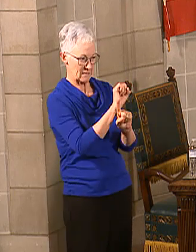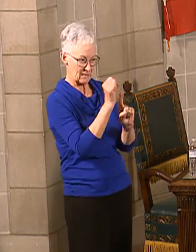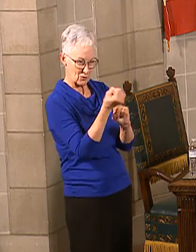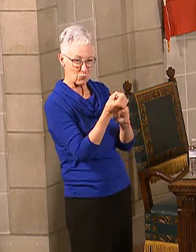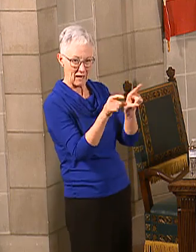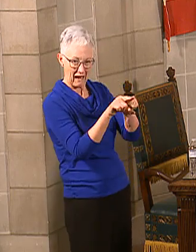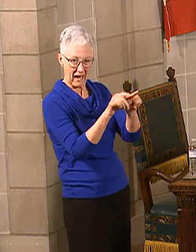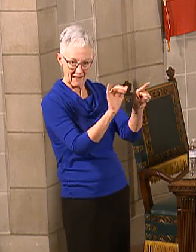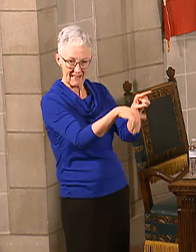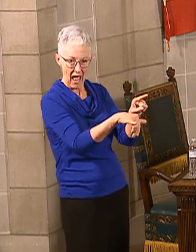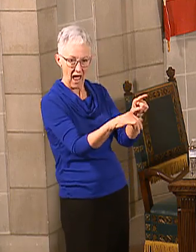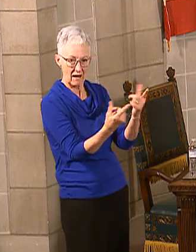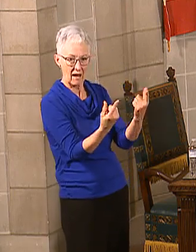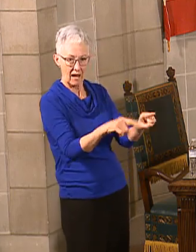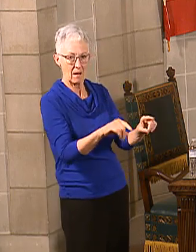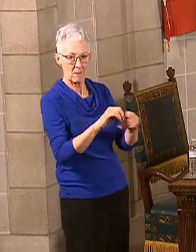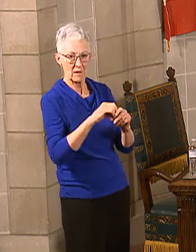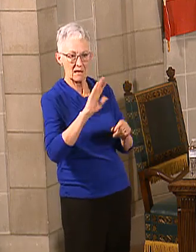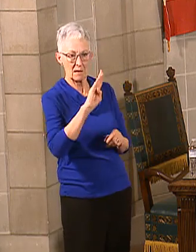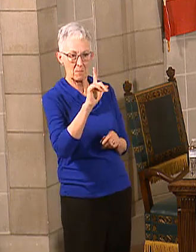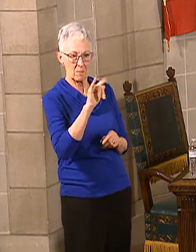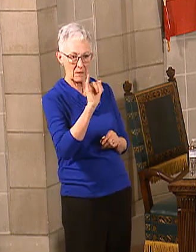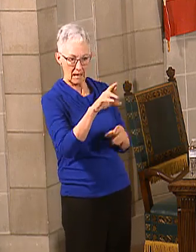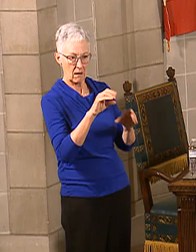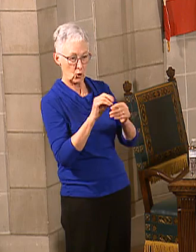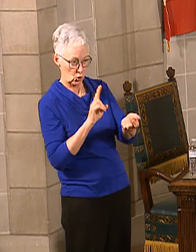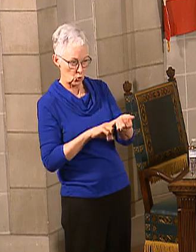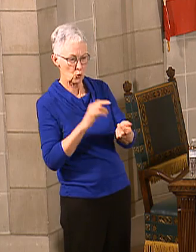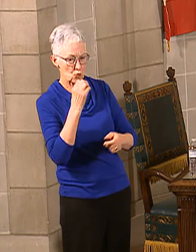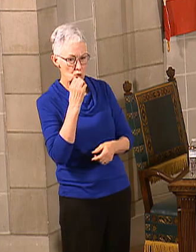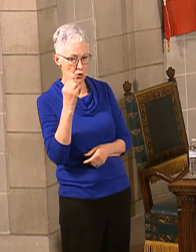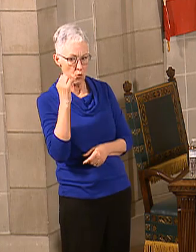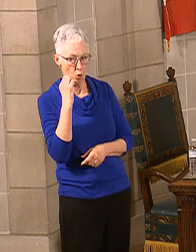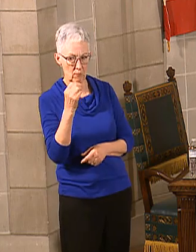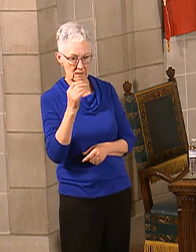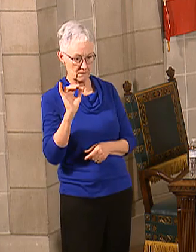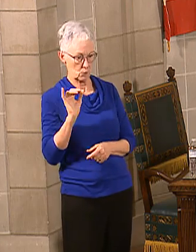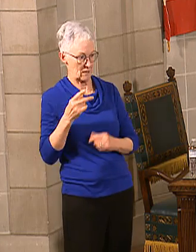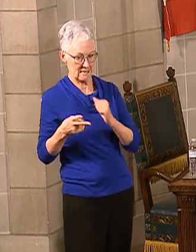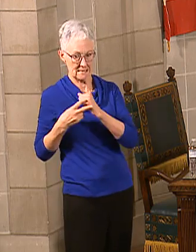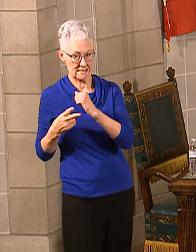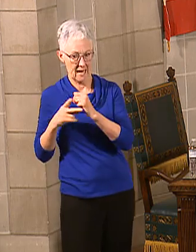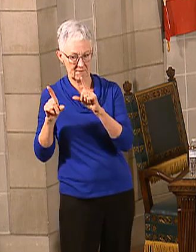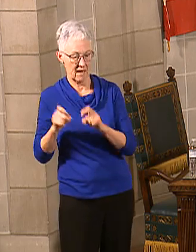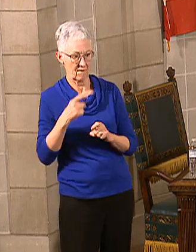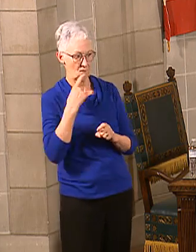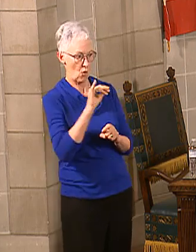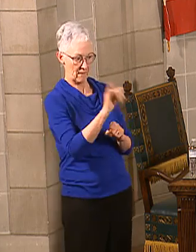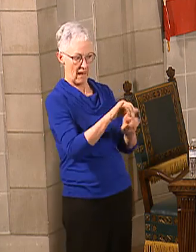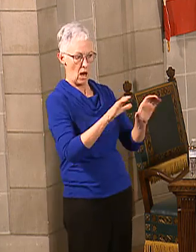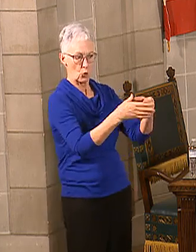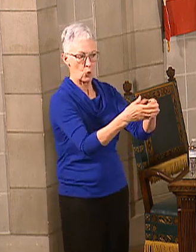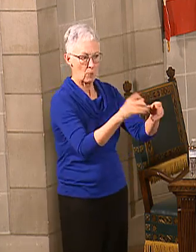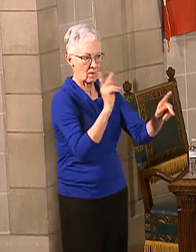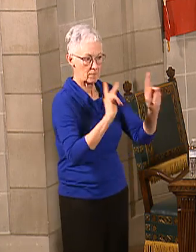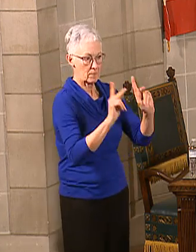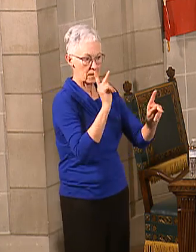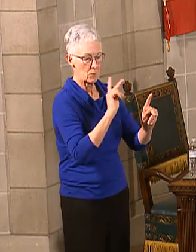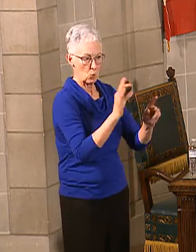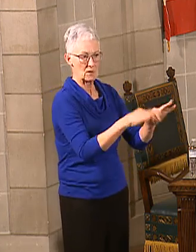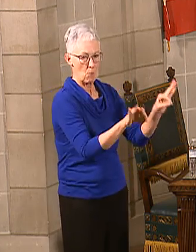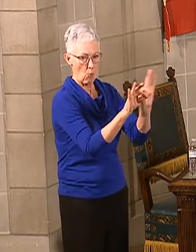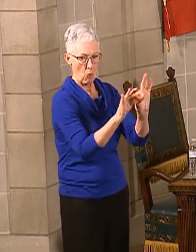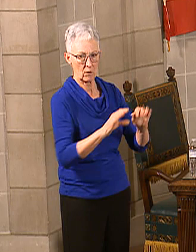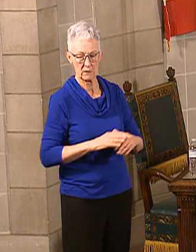what we had to do at Carter House to be able to make sure we can test everybody who needs to get tested in a rapid manner. We have two questions from Ryan at KGFW in